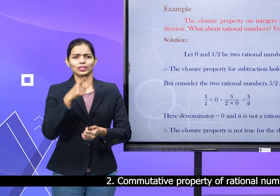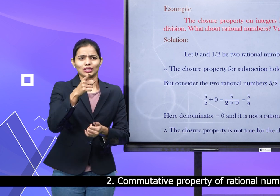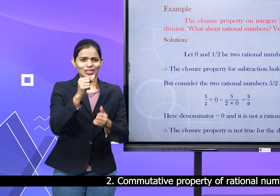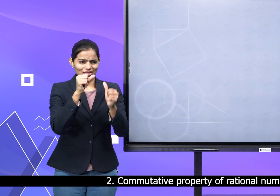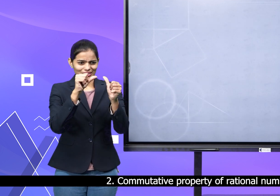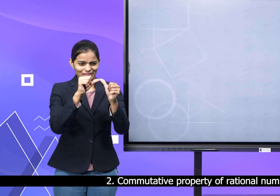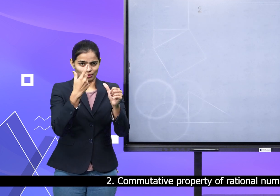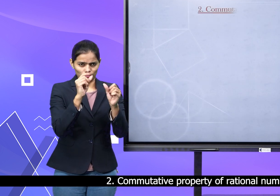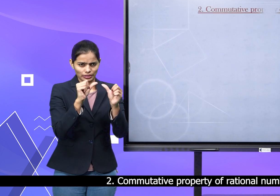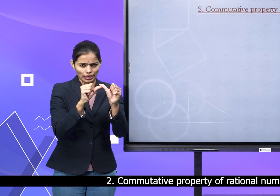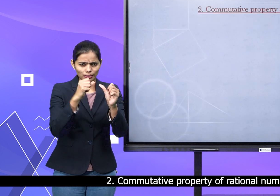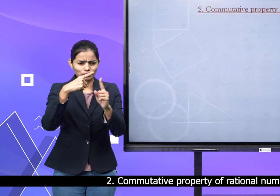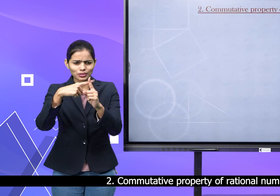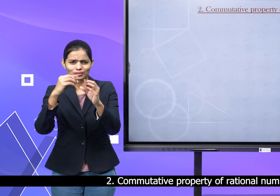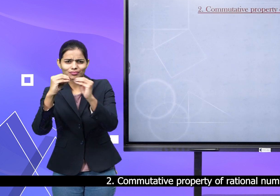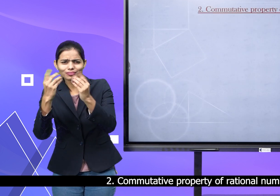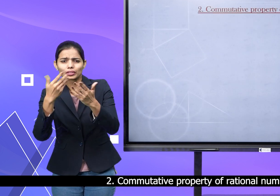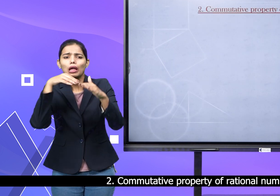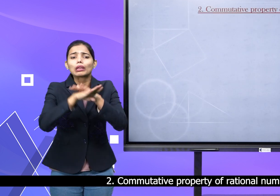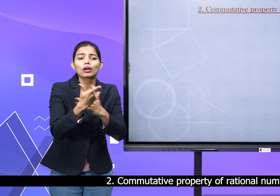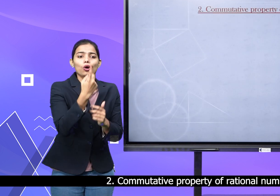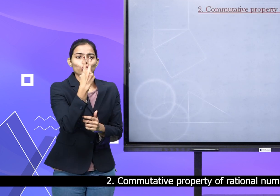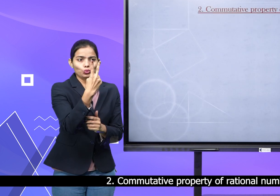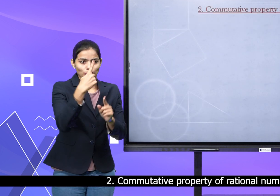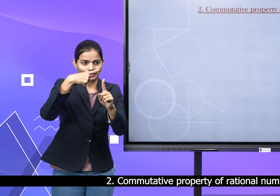Number 2. Commutative property of rational numbers.